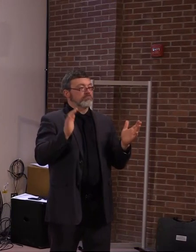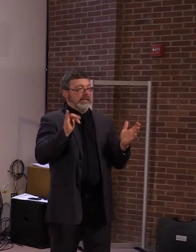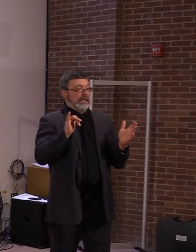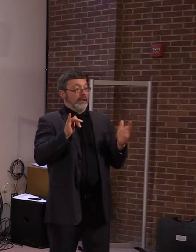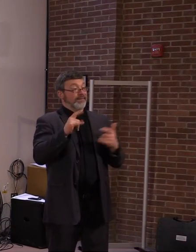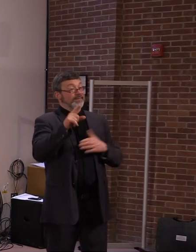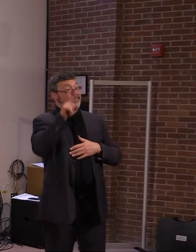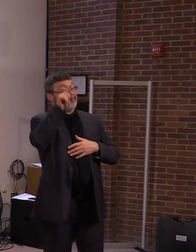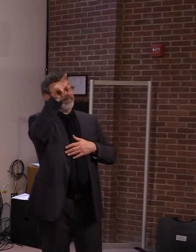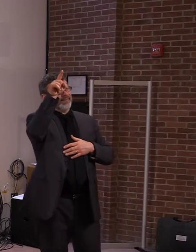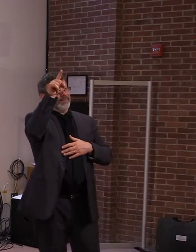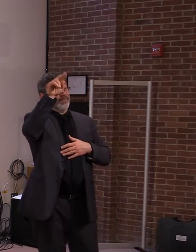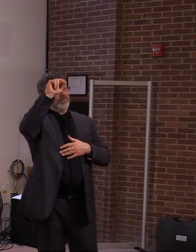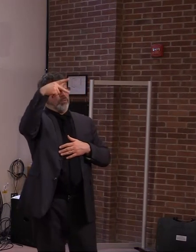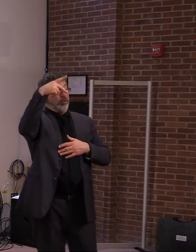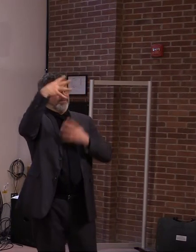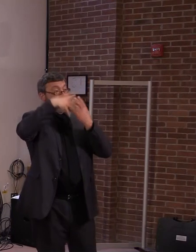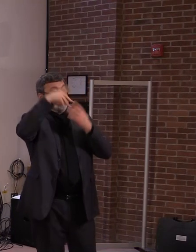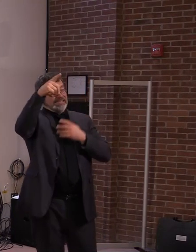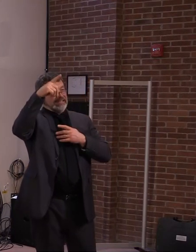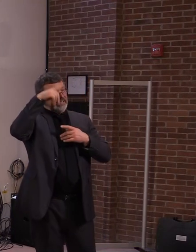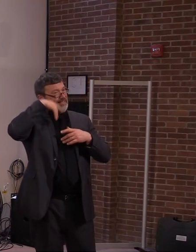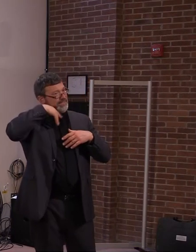Correctional Facility,